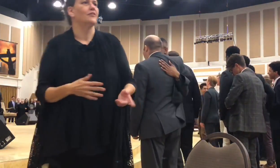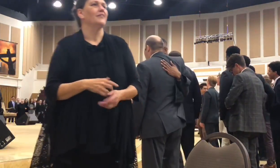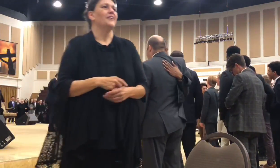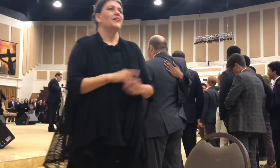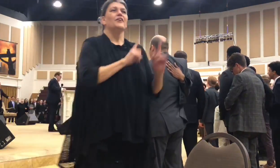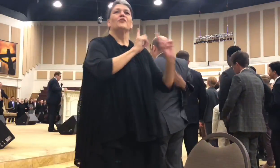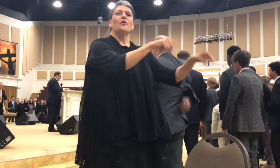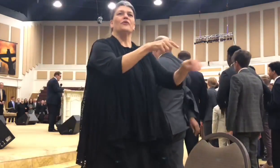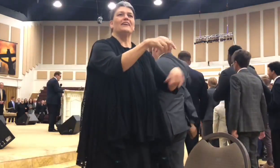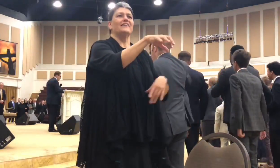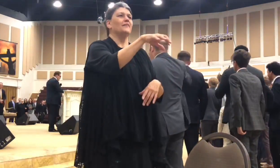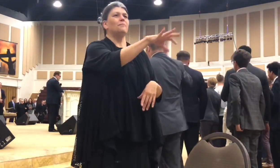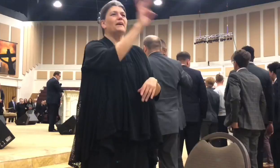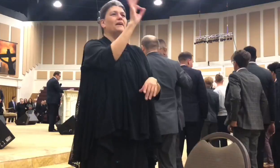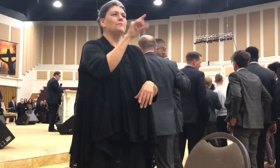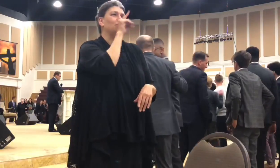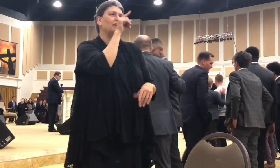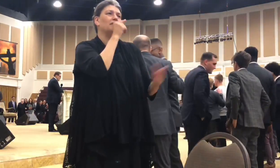package, but I don't want to.